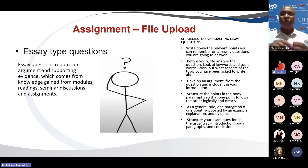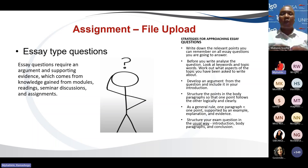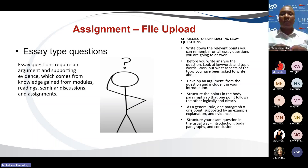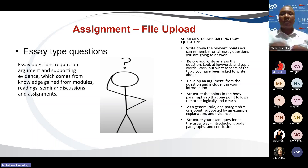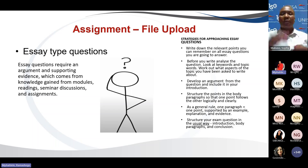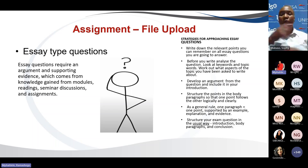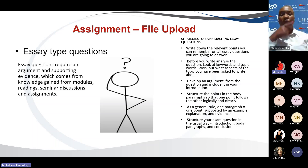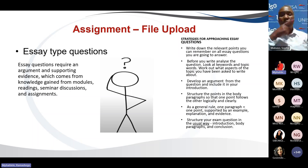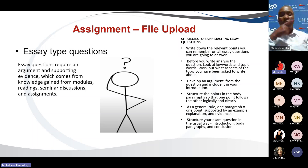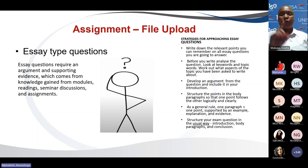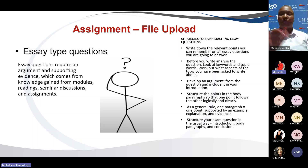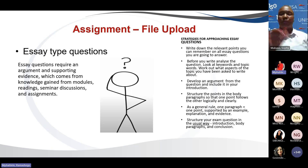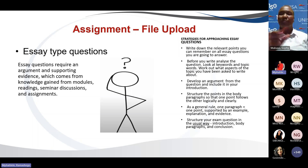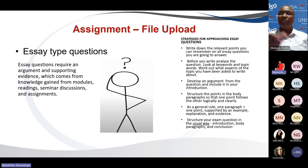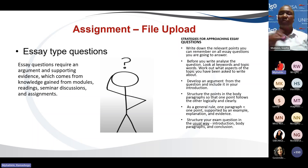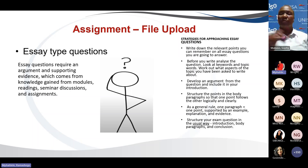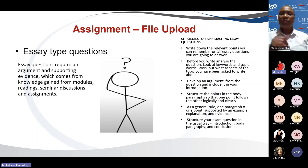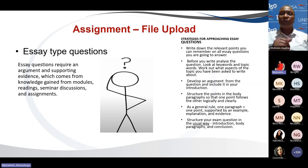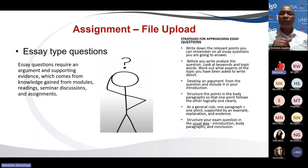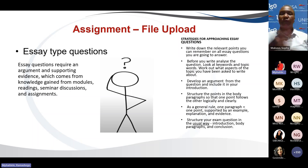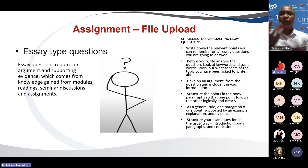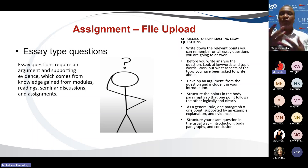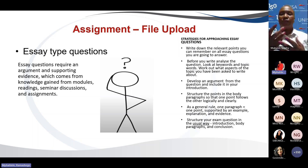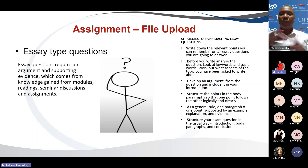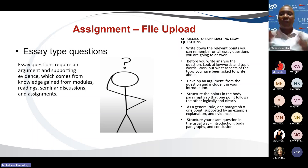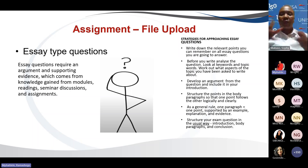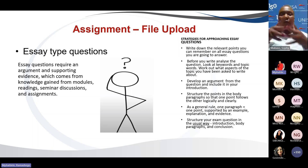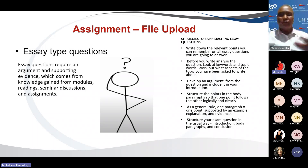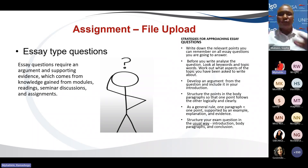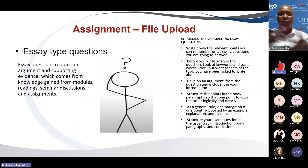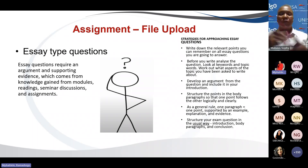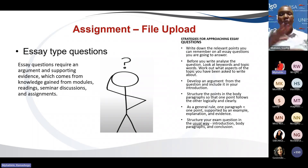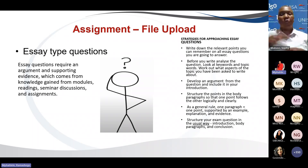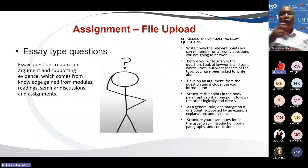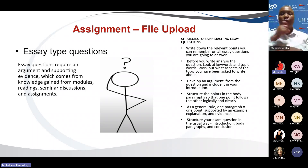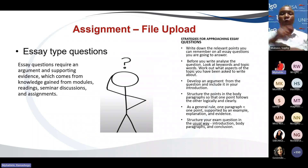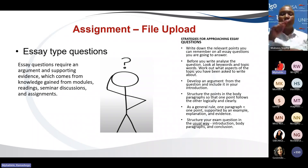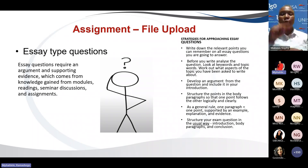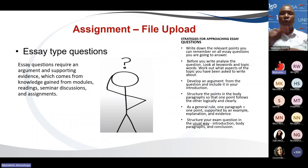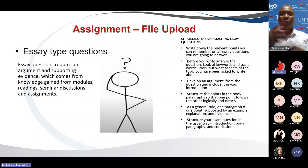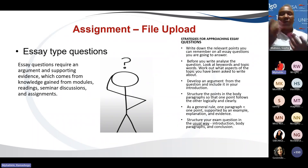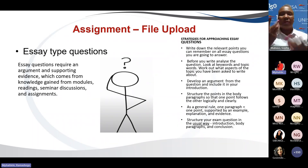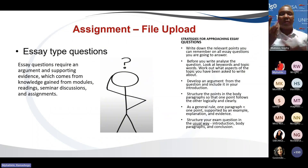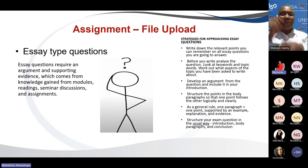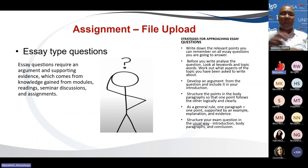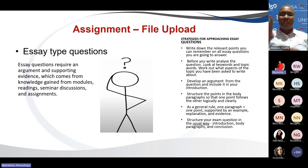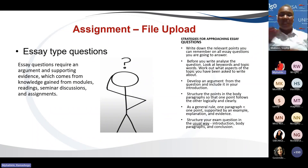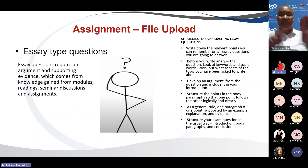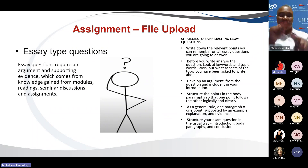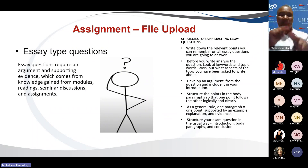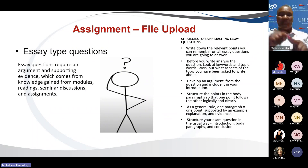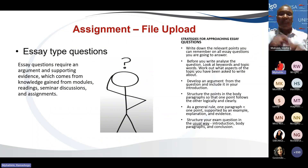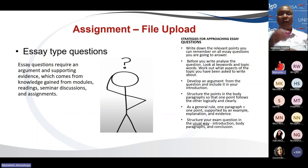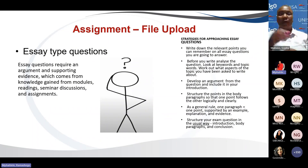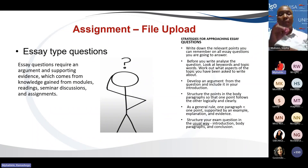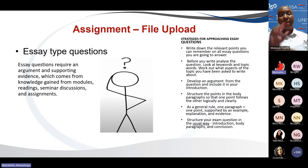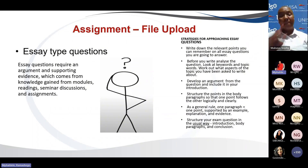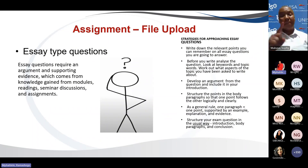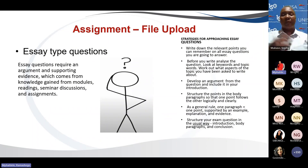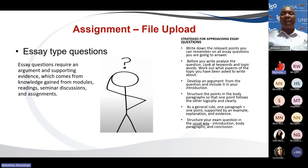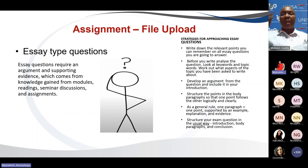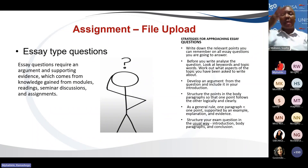specify articles if they want you to use articles. You need to check that. But if the lecturer